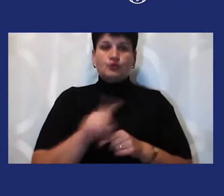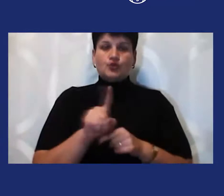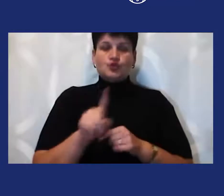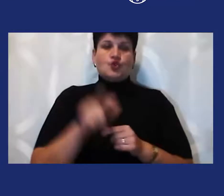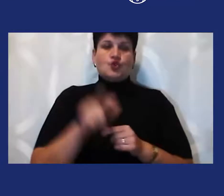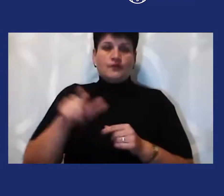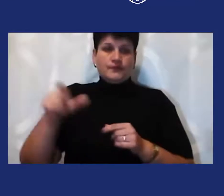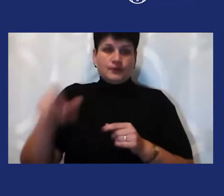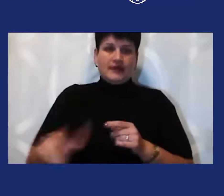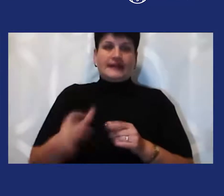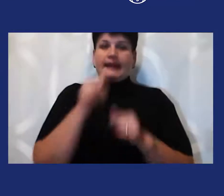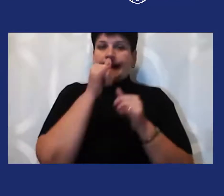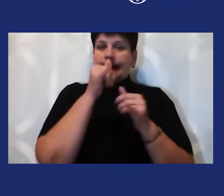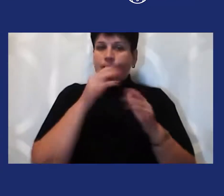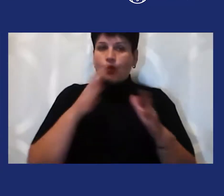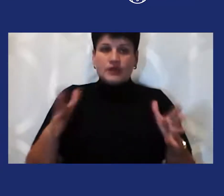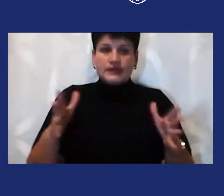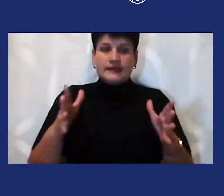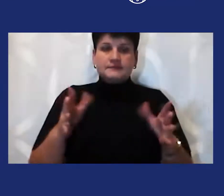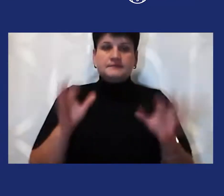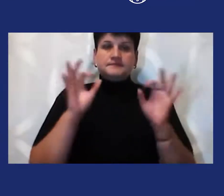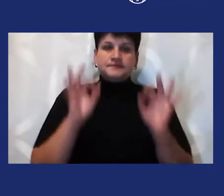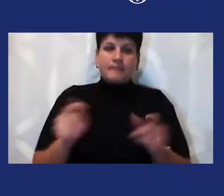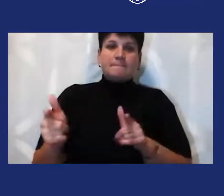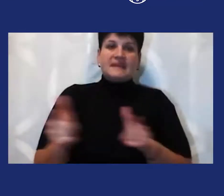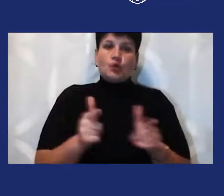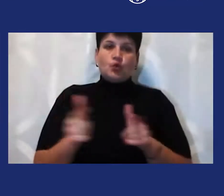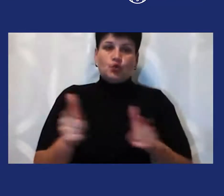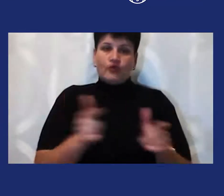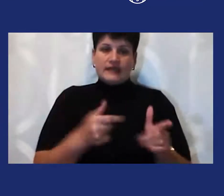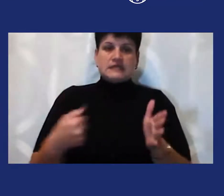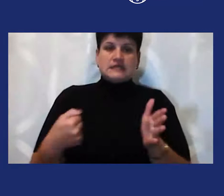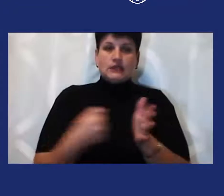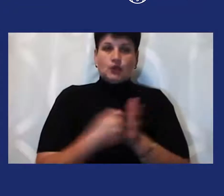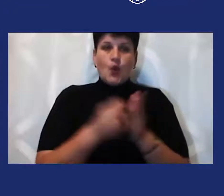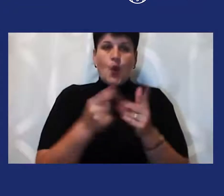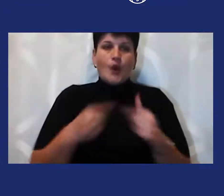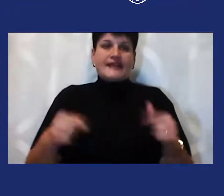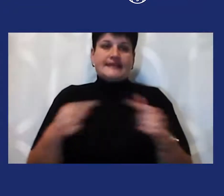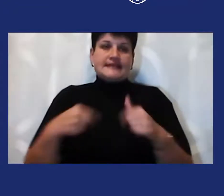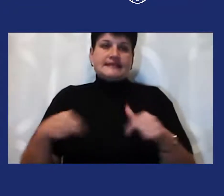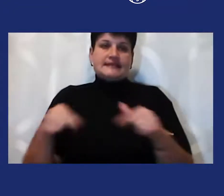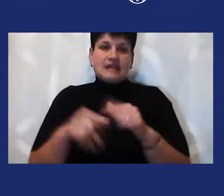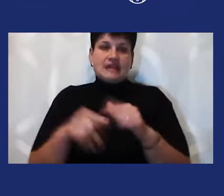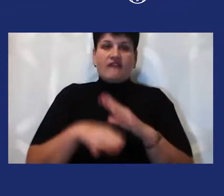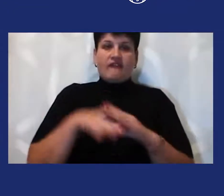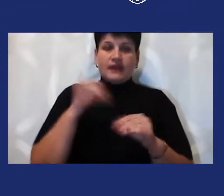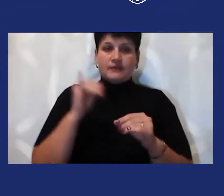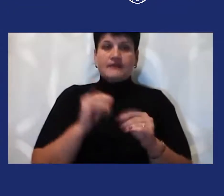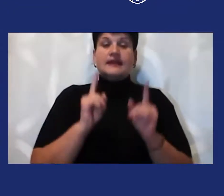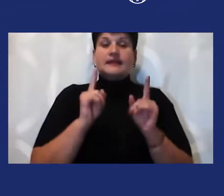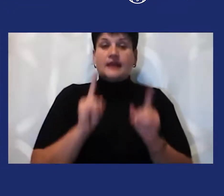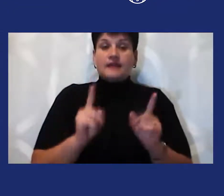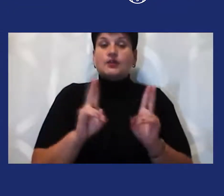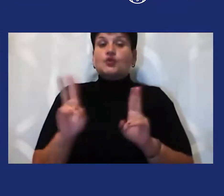which influenced negatively the election process, as the electoral stakeholders did not have